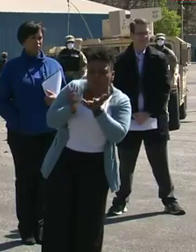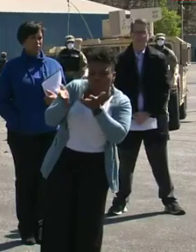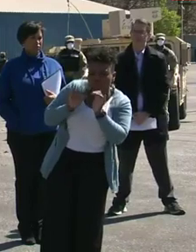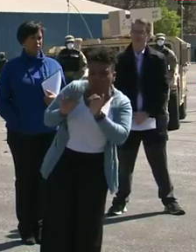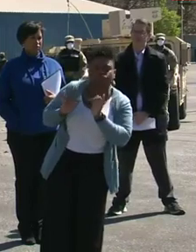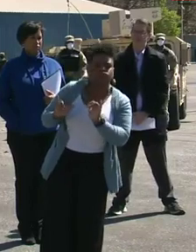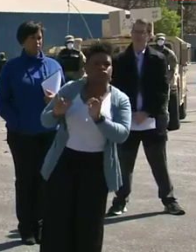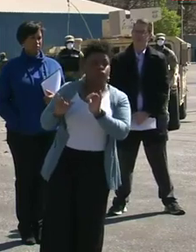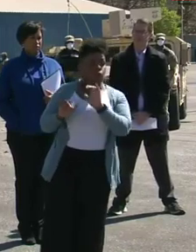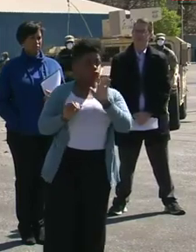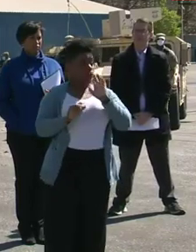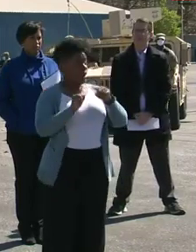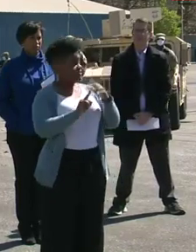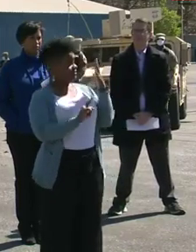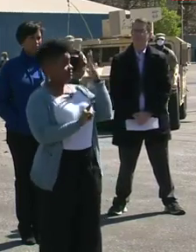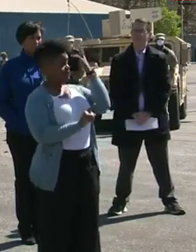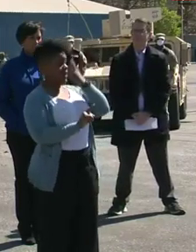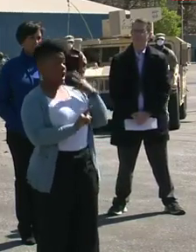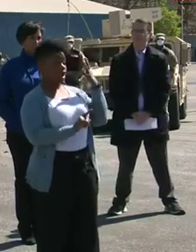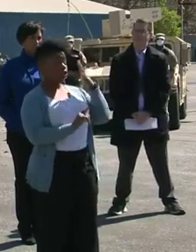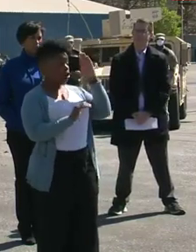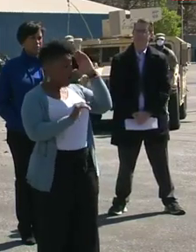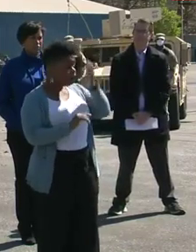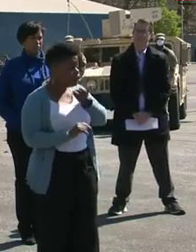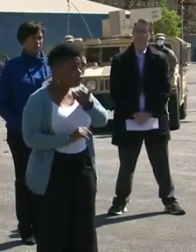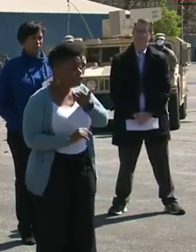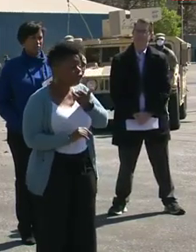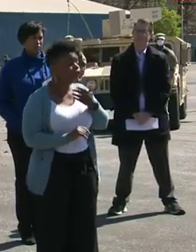to make sure that people understand it is about